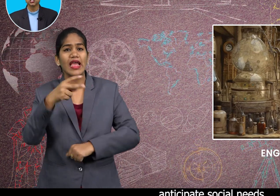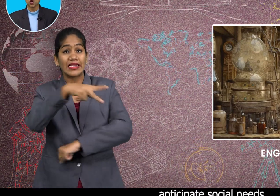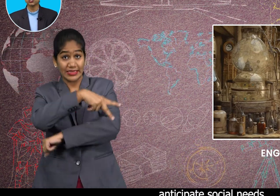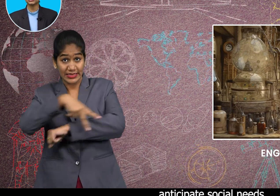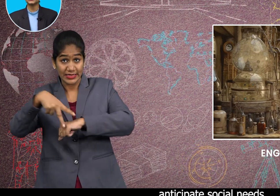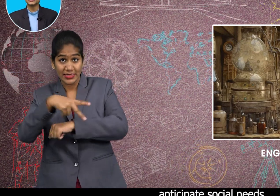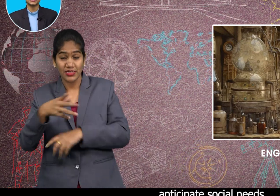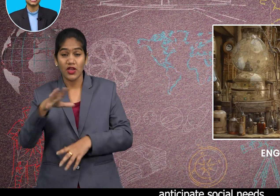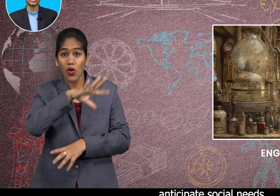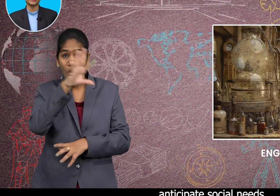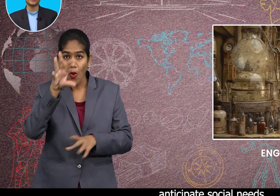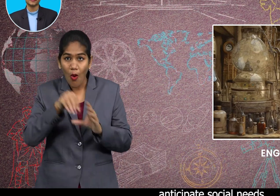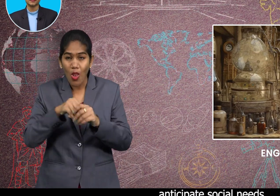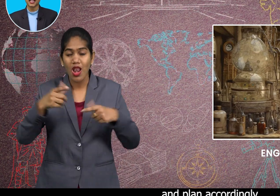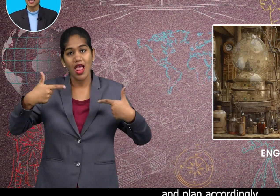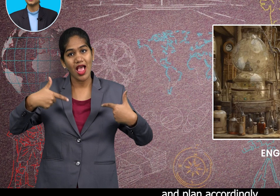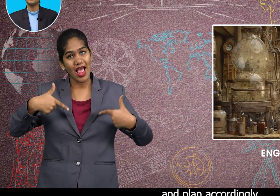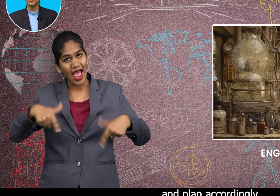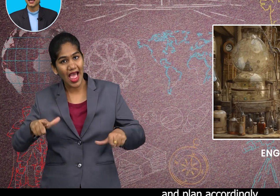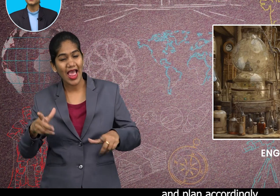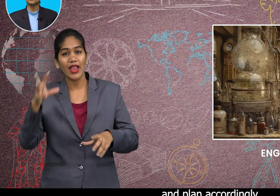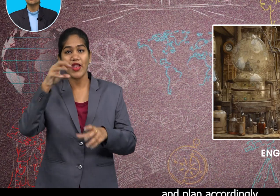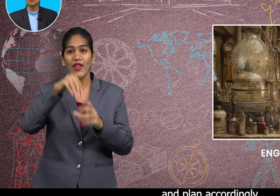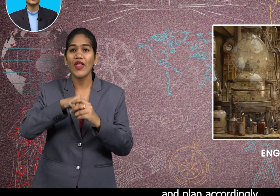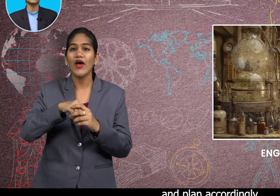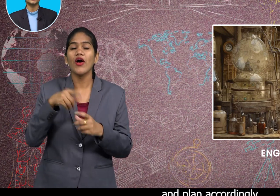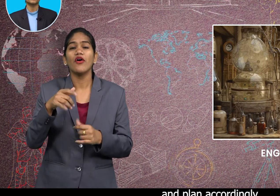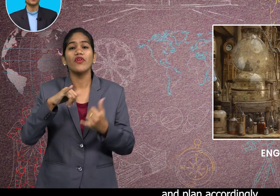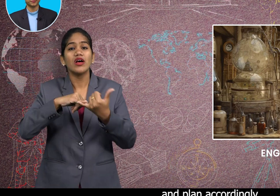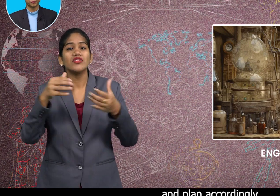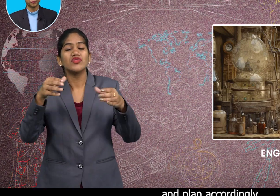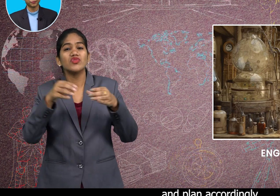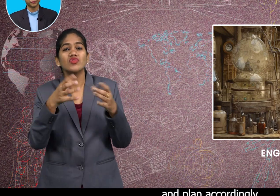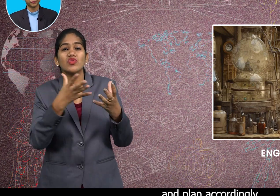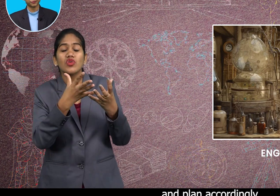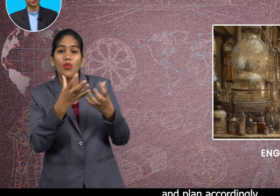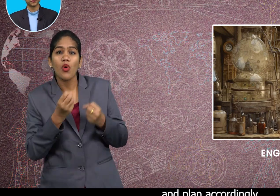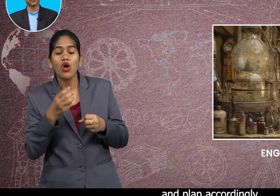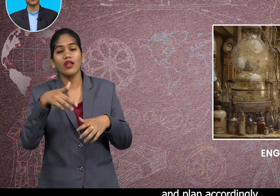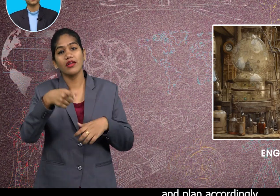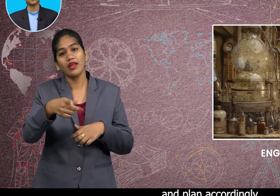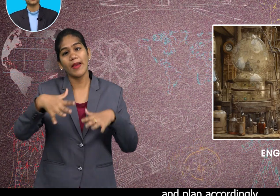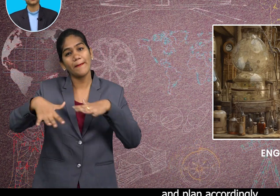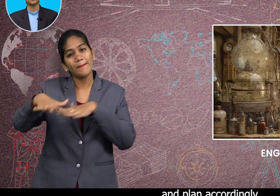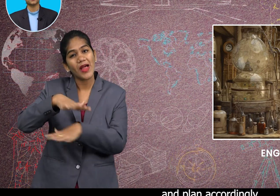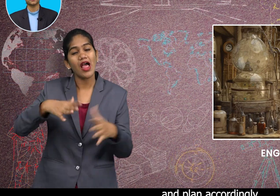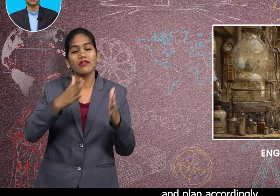anticipate social needs and plan accordingly.